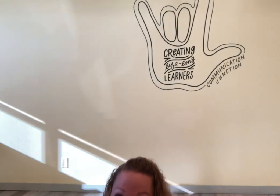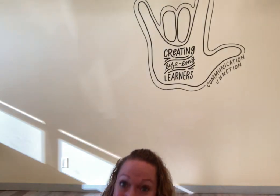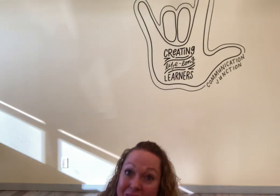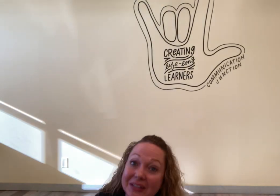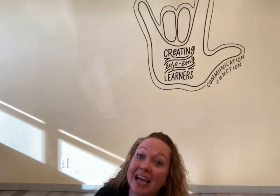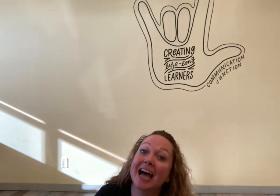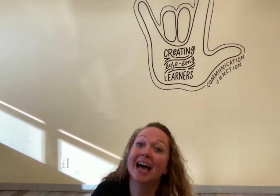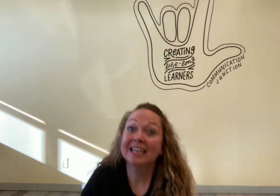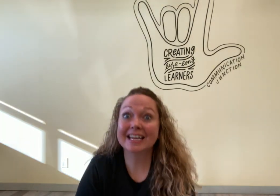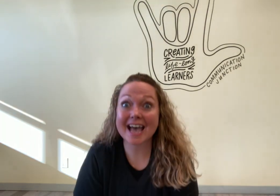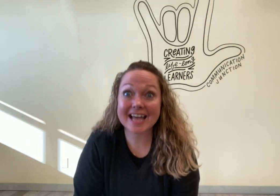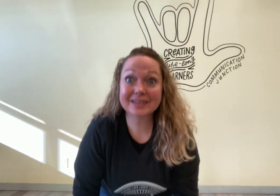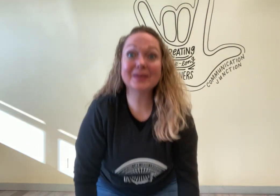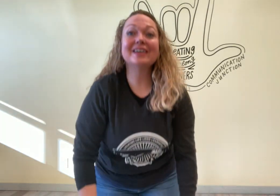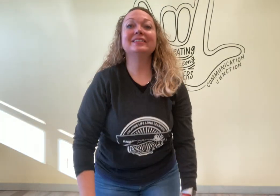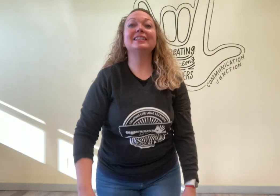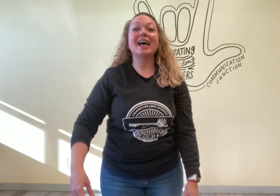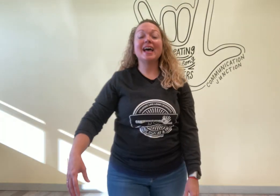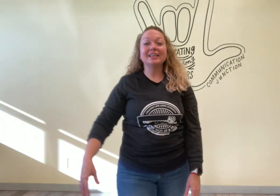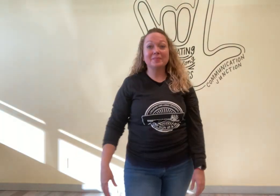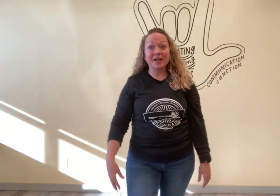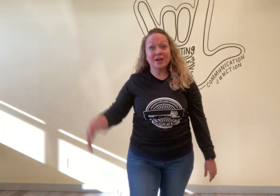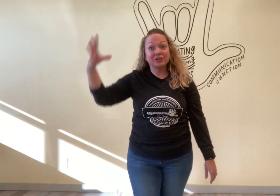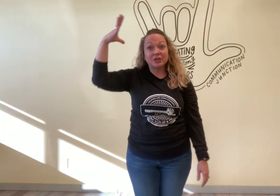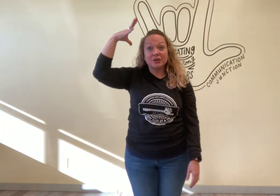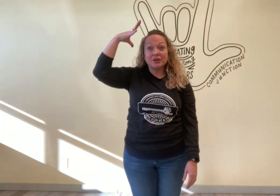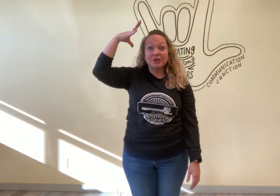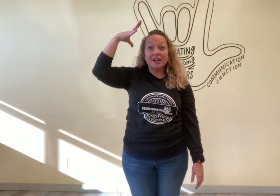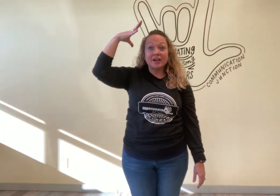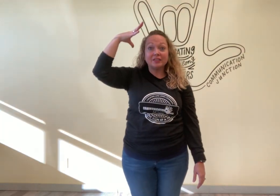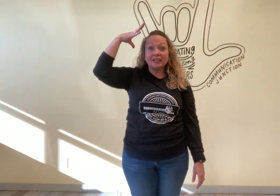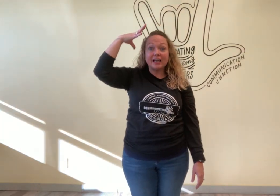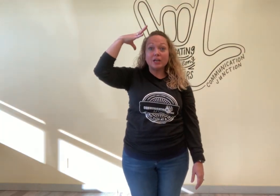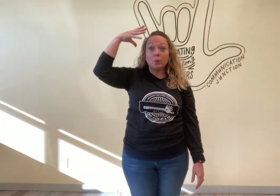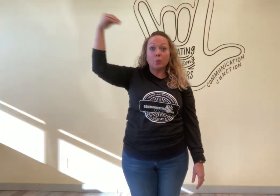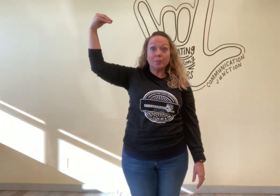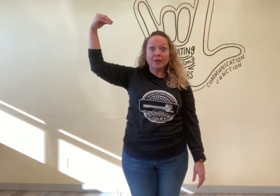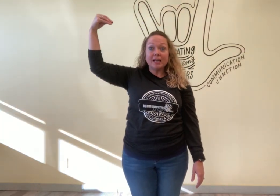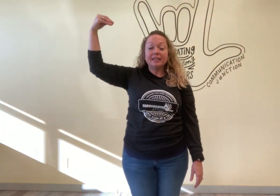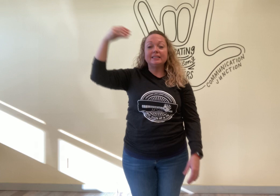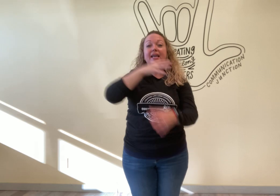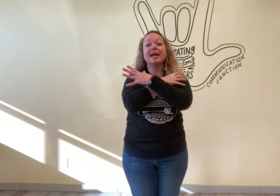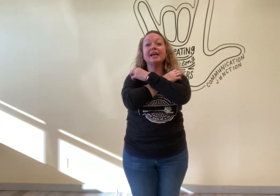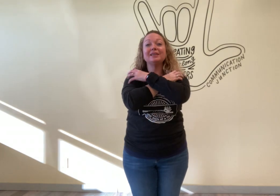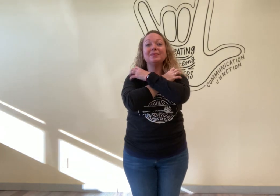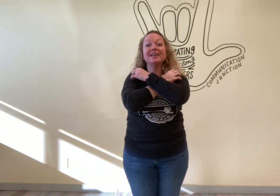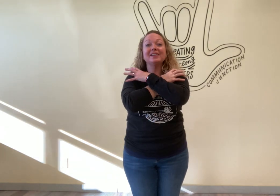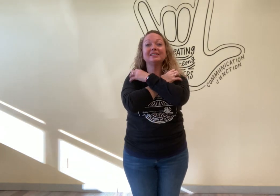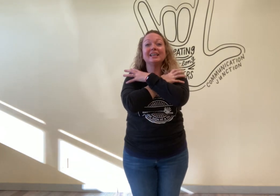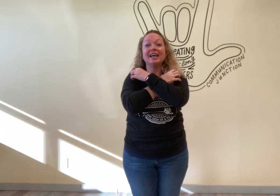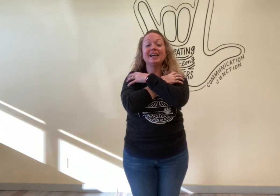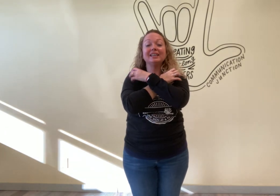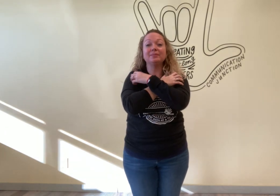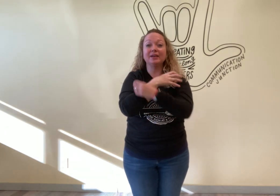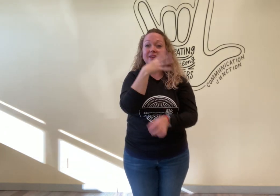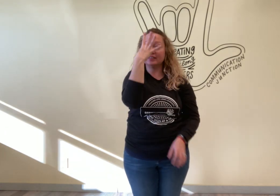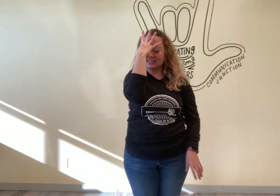toes. Teddy bear, turn out the light. Whoop. Teddy bear,